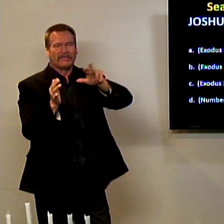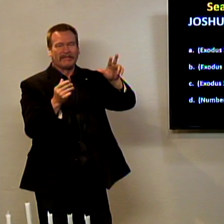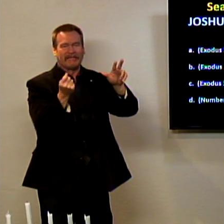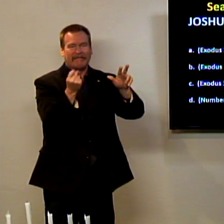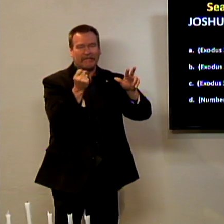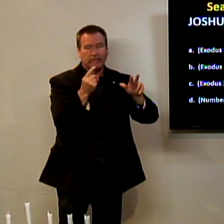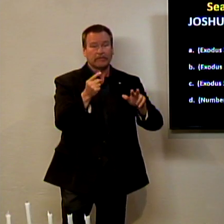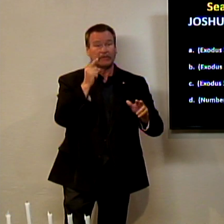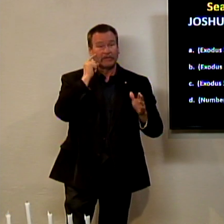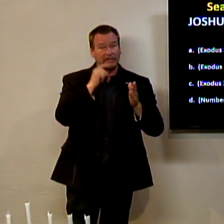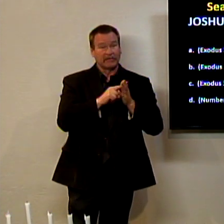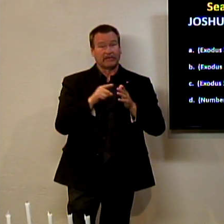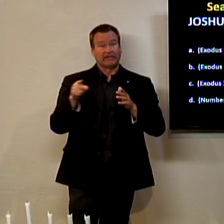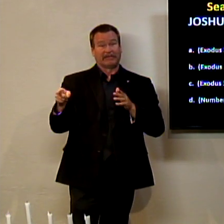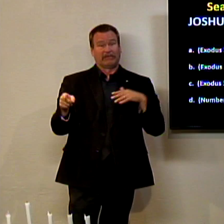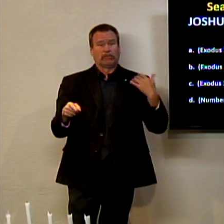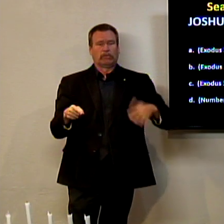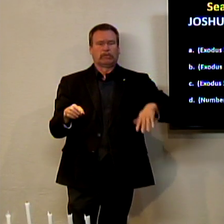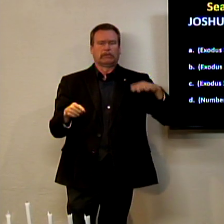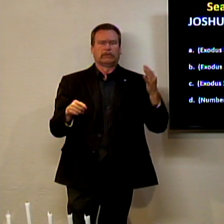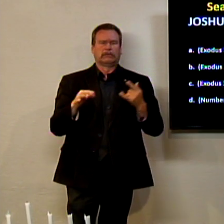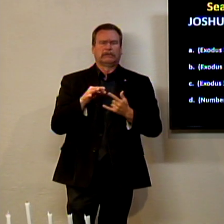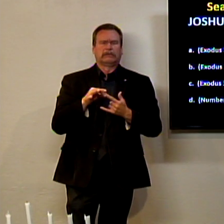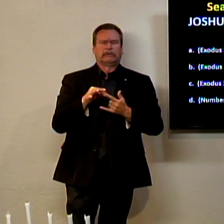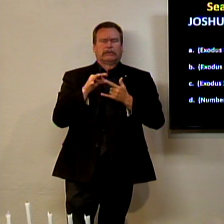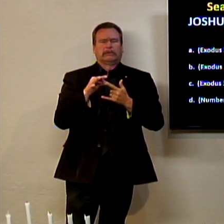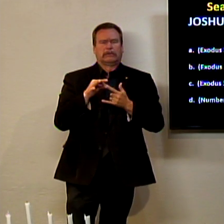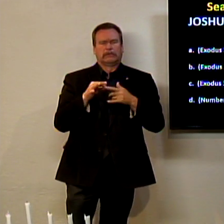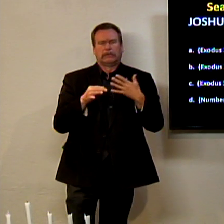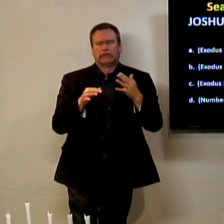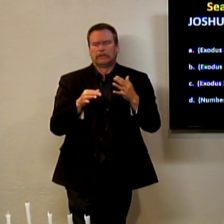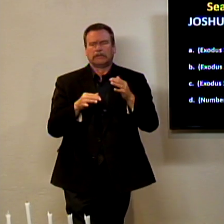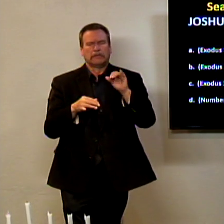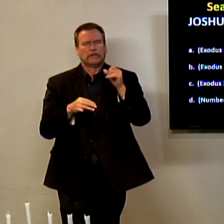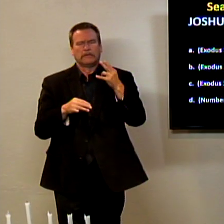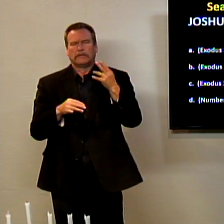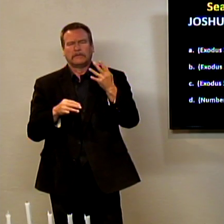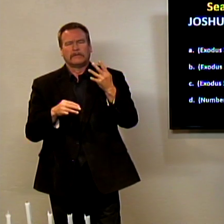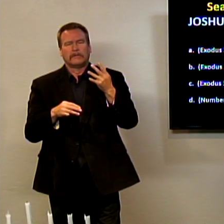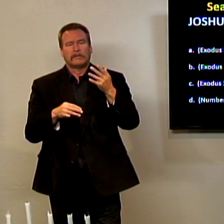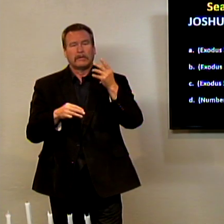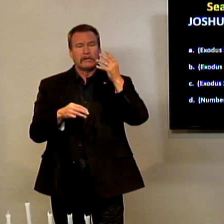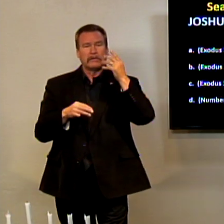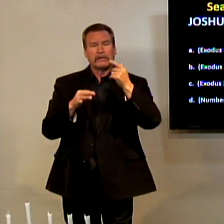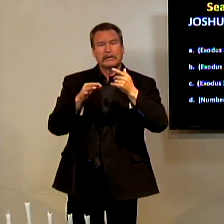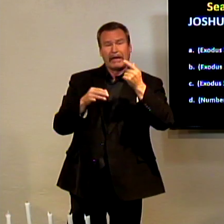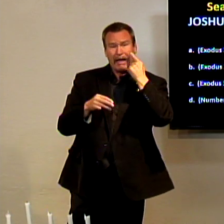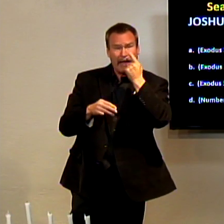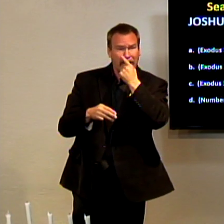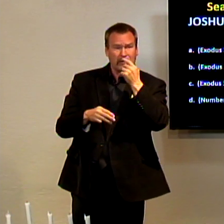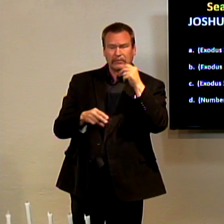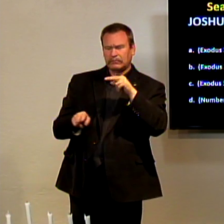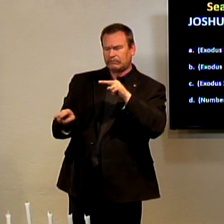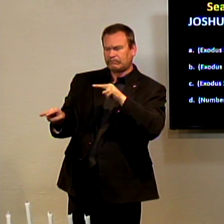We see in Exodus 33, chapter 11, that Joshua held a special place in Moses'